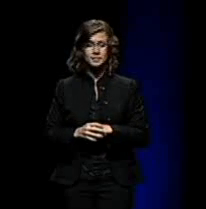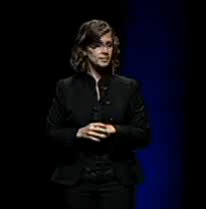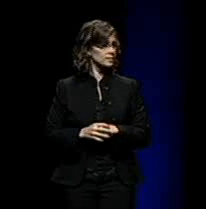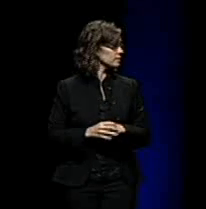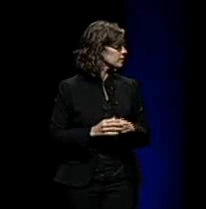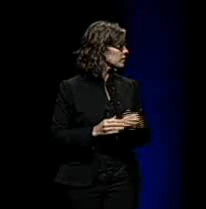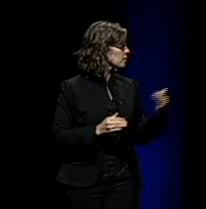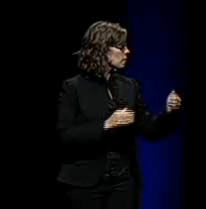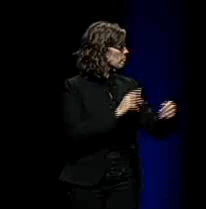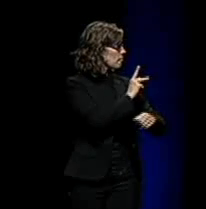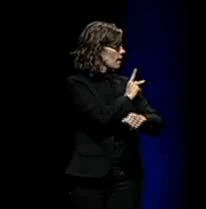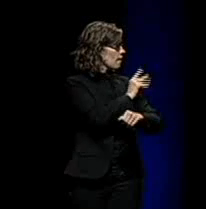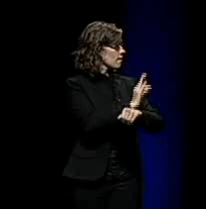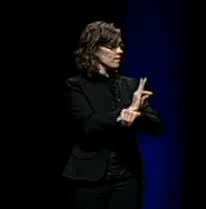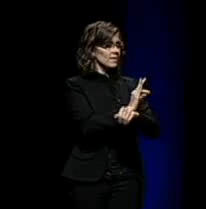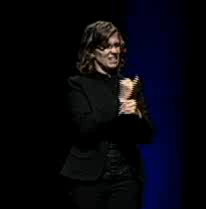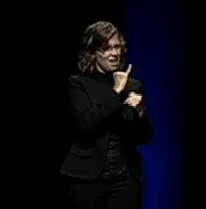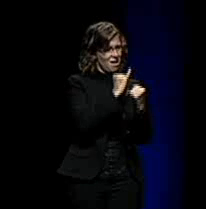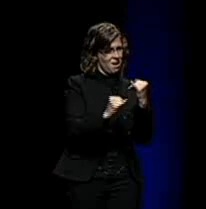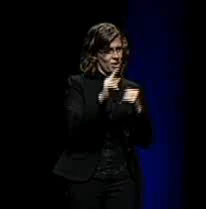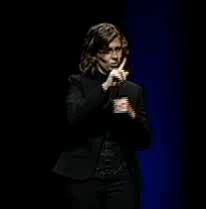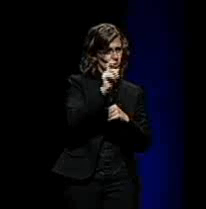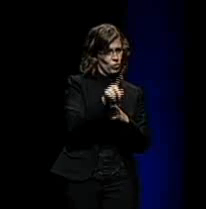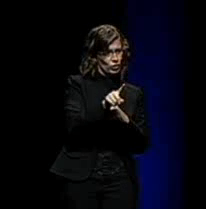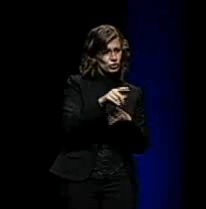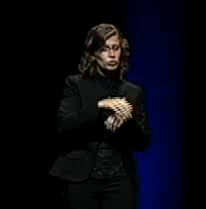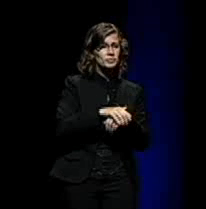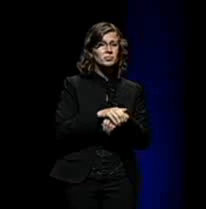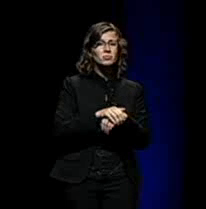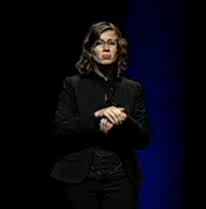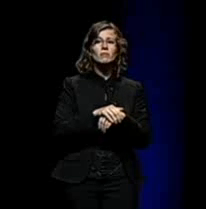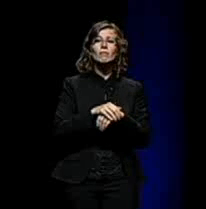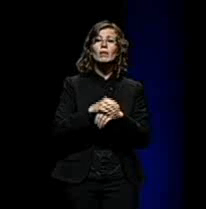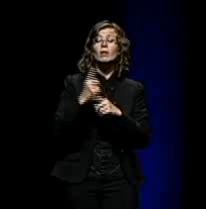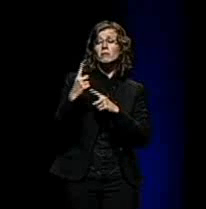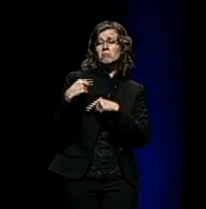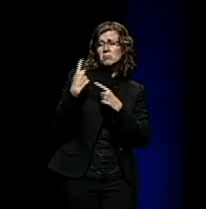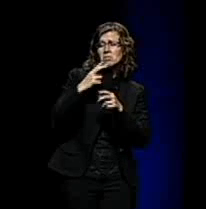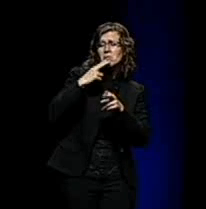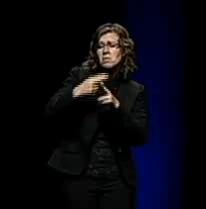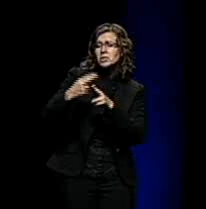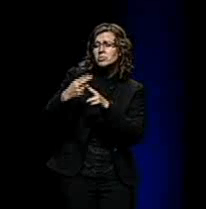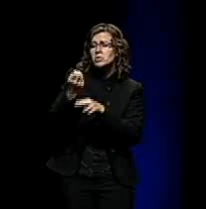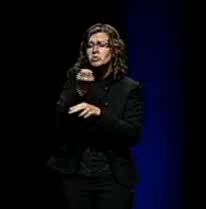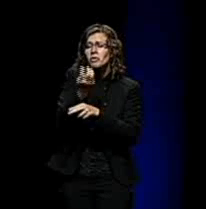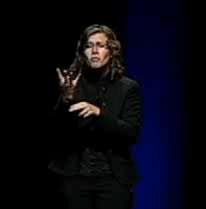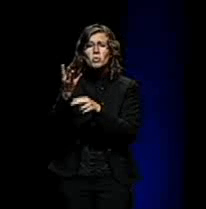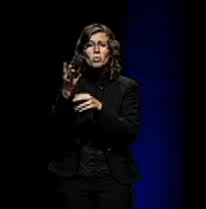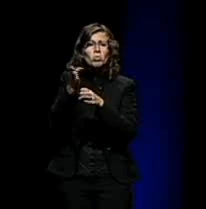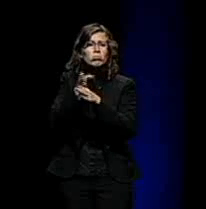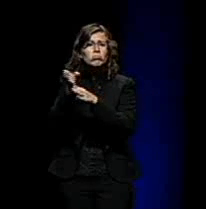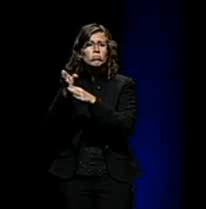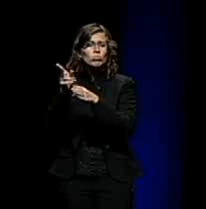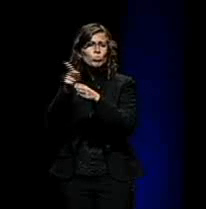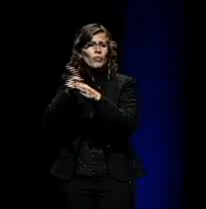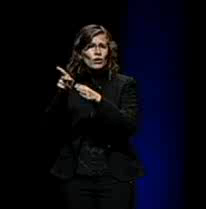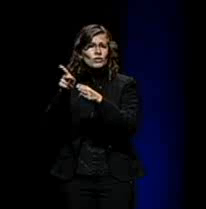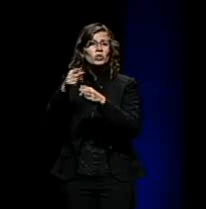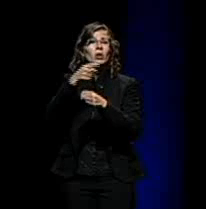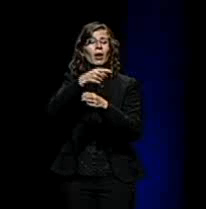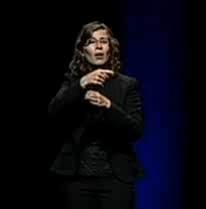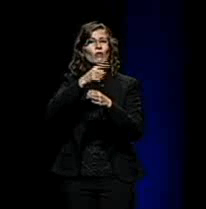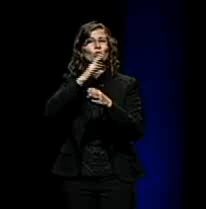Thank you. Final question. The other professions spoken of are consumer-driven. Interpreting is